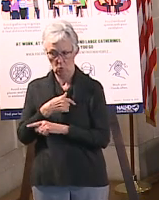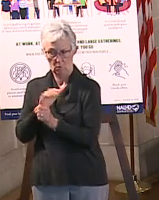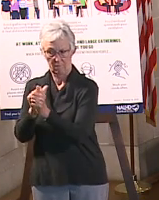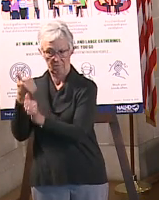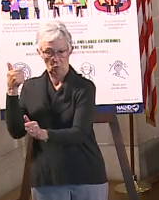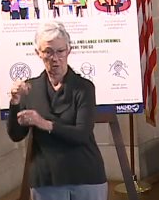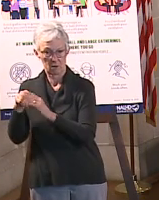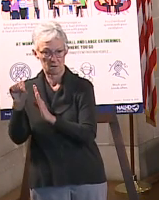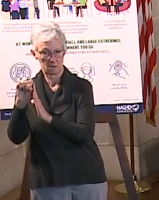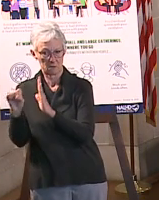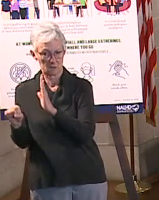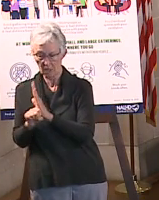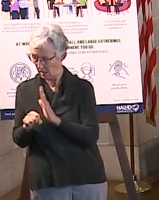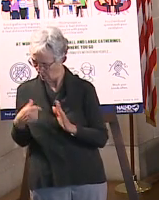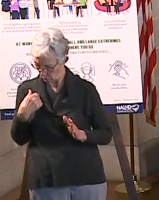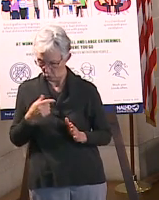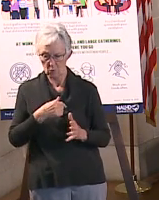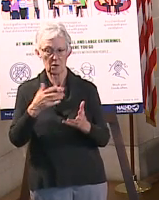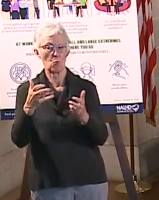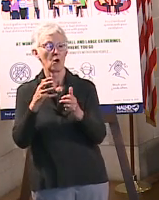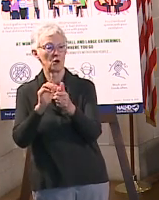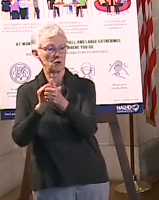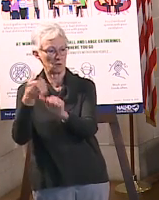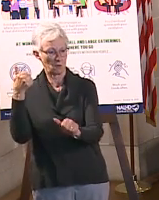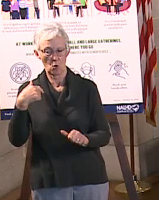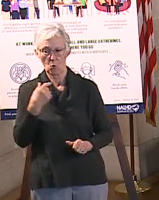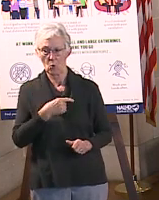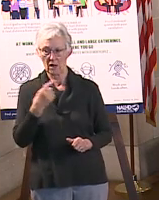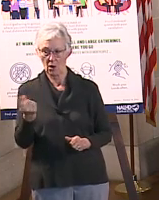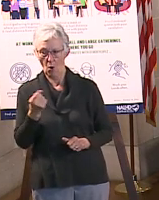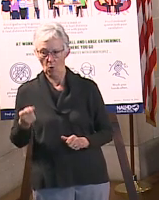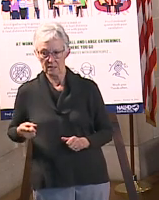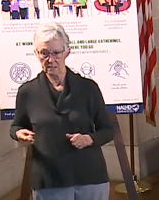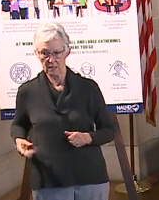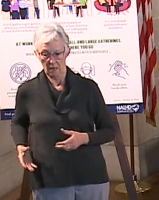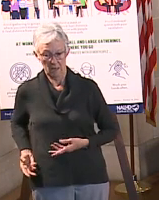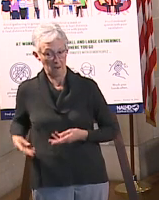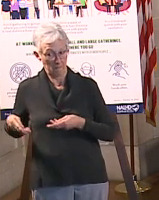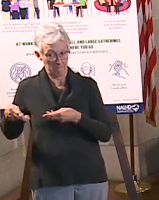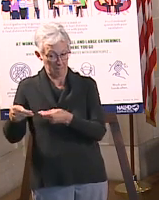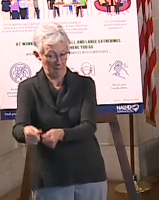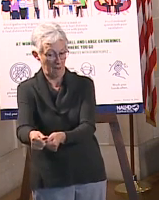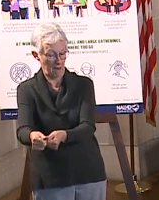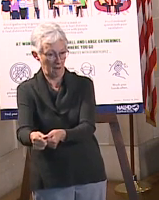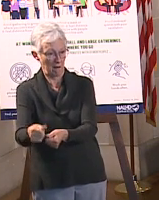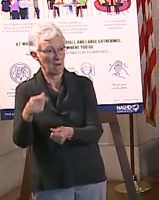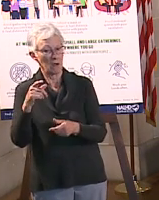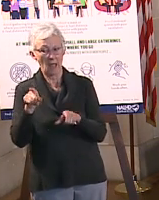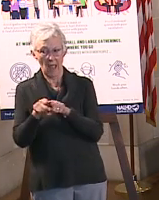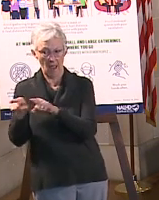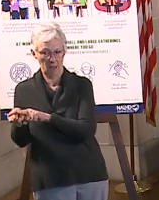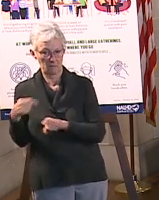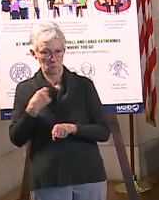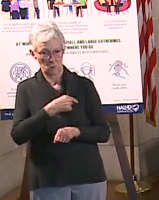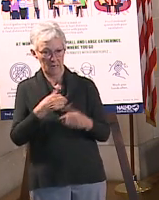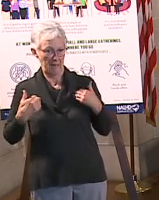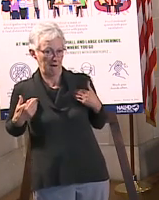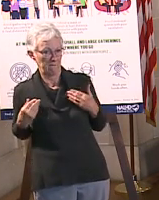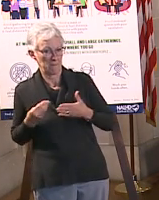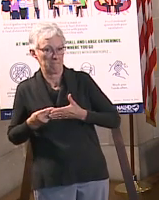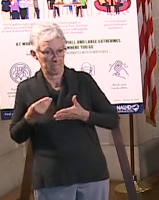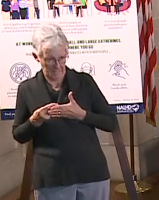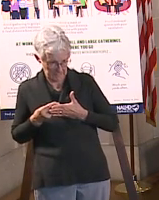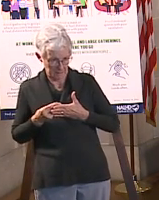continue to avoid that going forward. We should do pay-as-you-go. That's been our, look, Nebraskans are fiscally responsible. We should continue to be fiscally responsible,